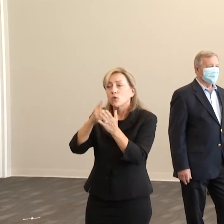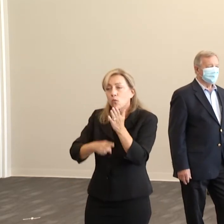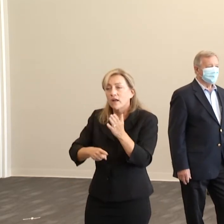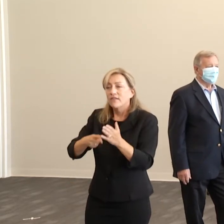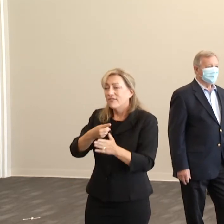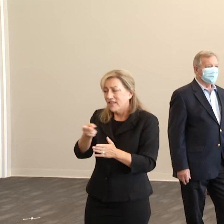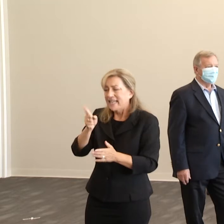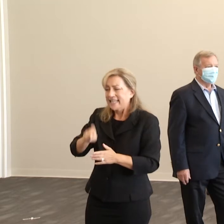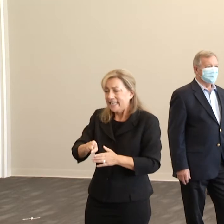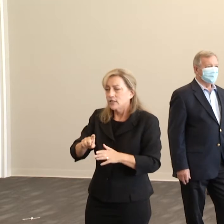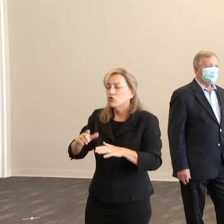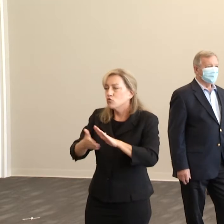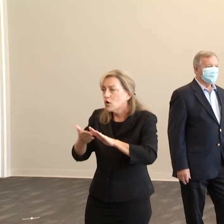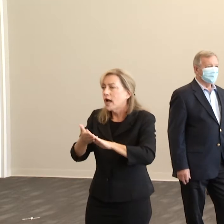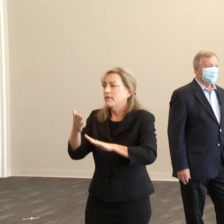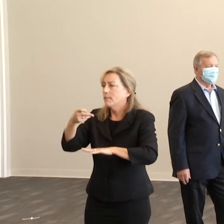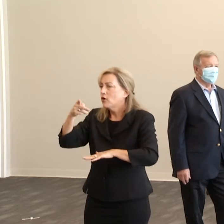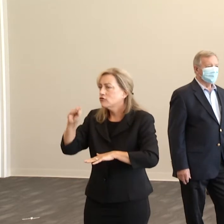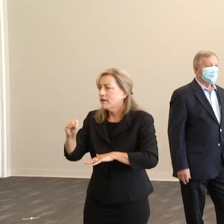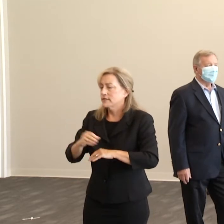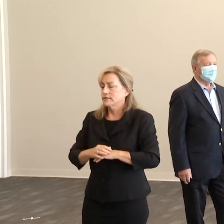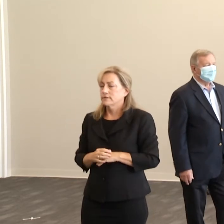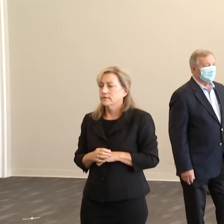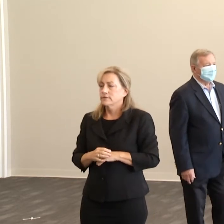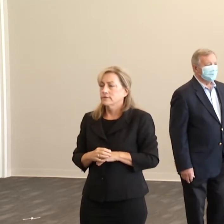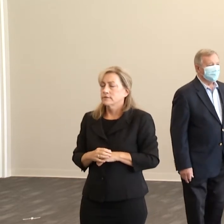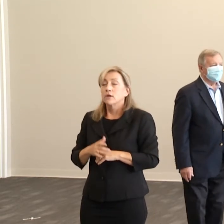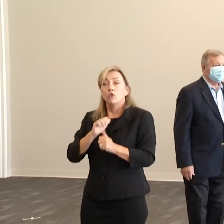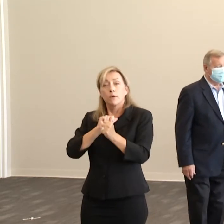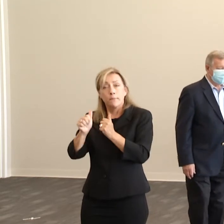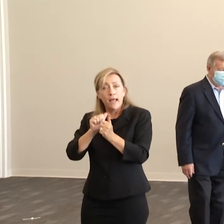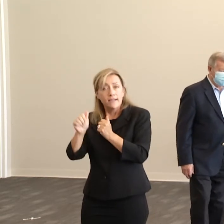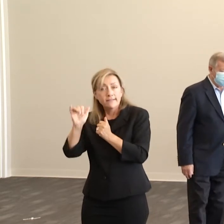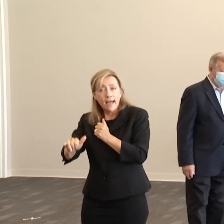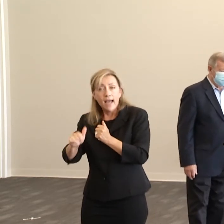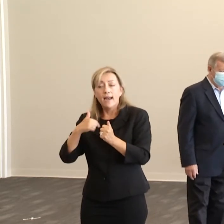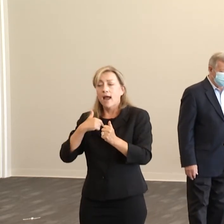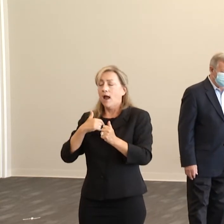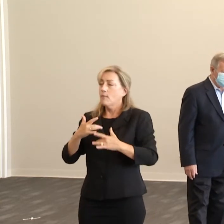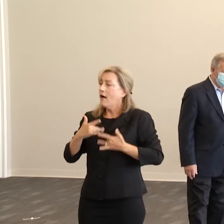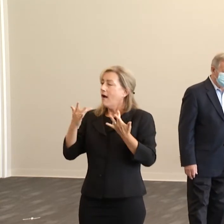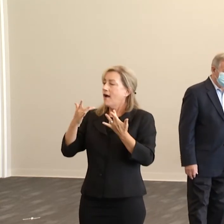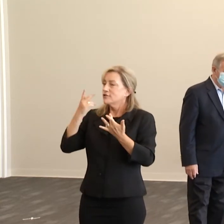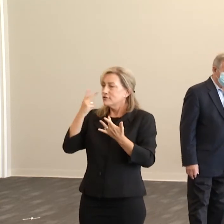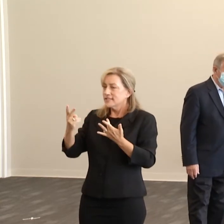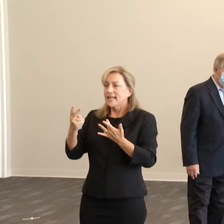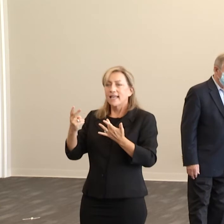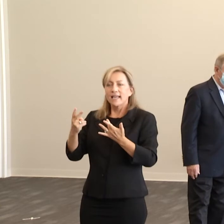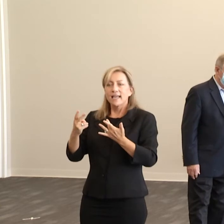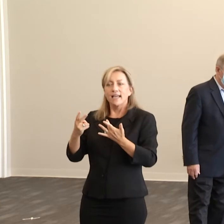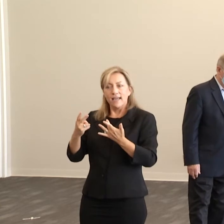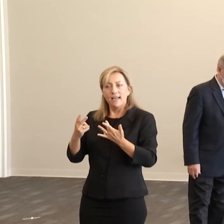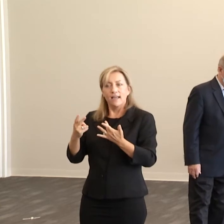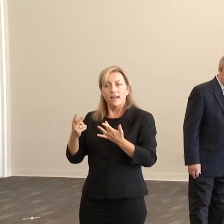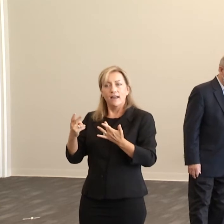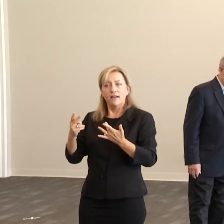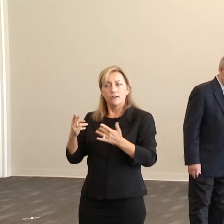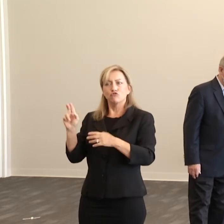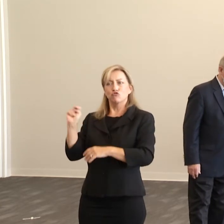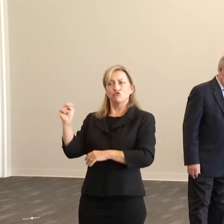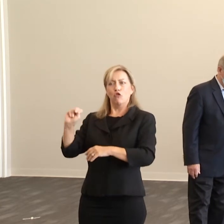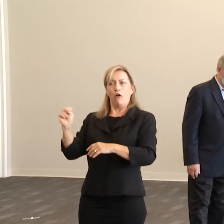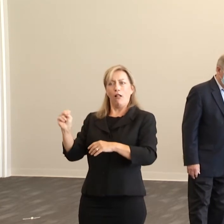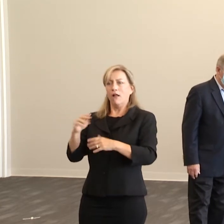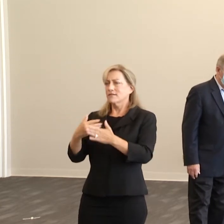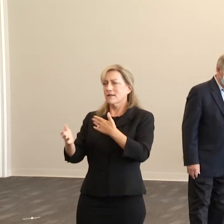needs. And we passed all that. I was delighted to see that it was overwhelmingly bipartisan, because the need for